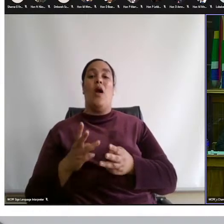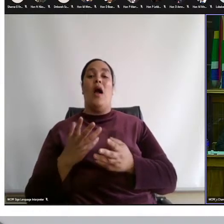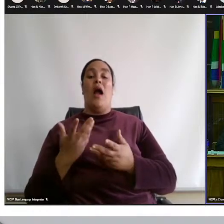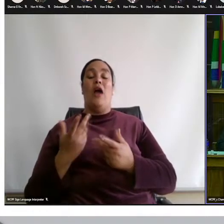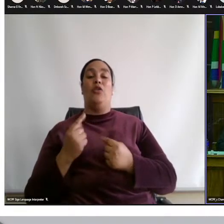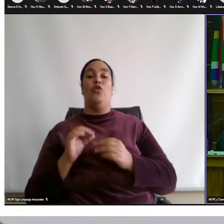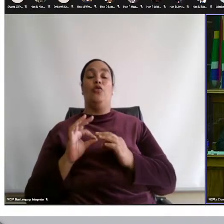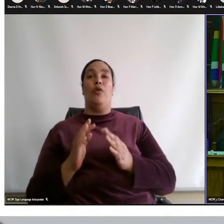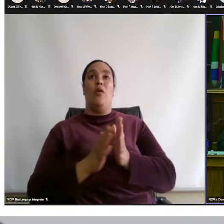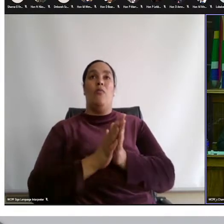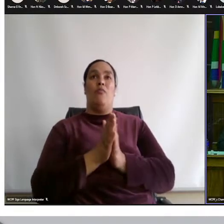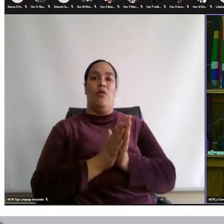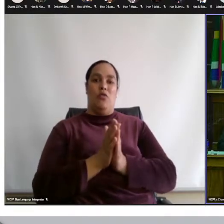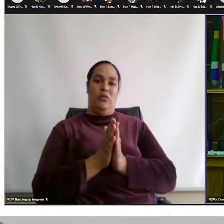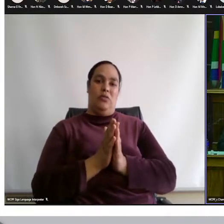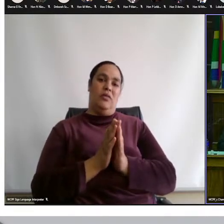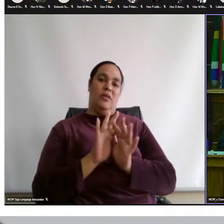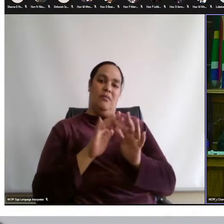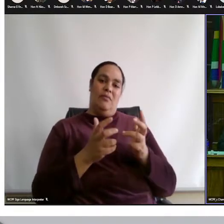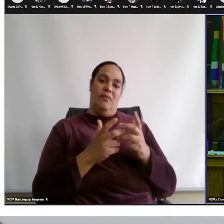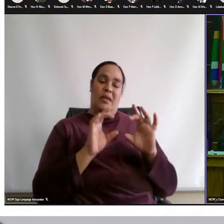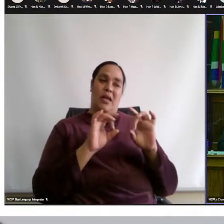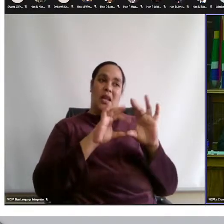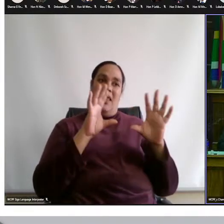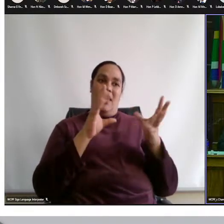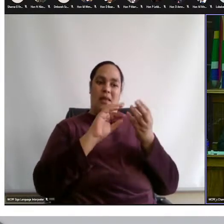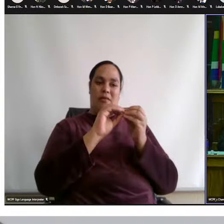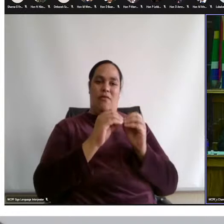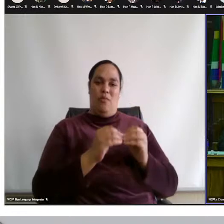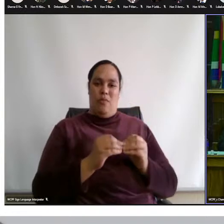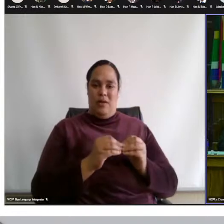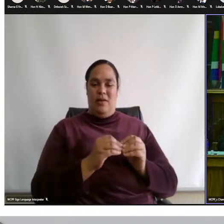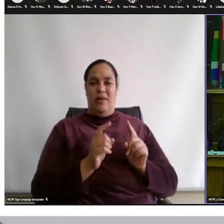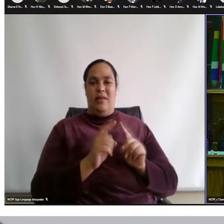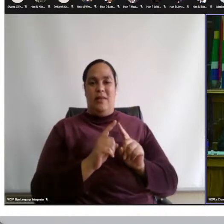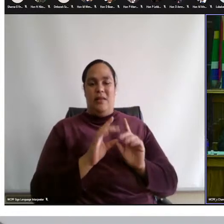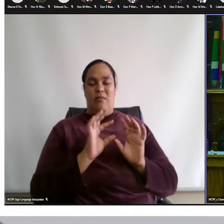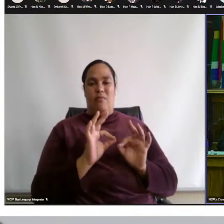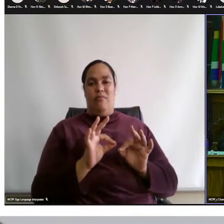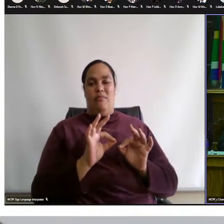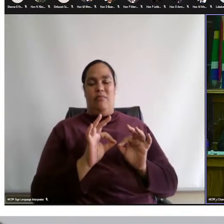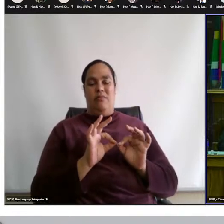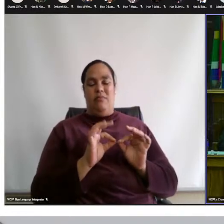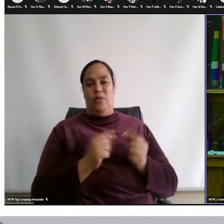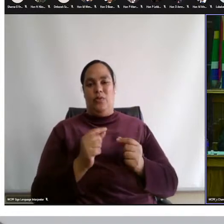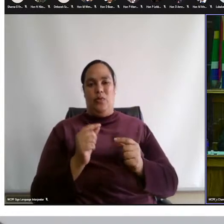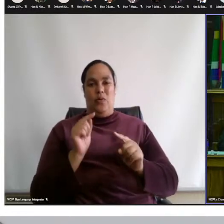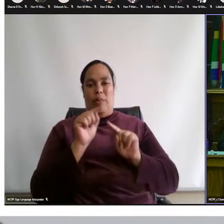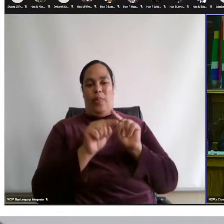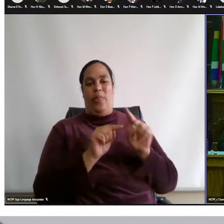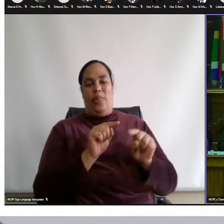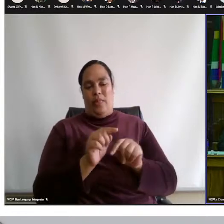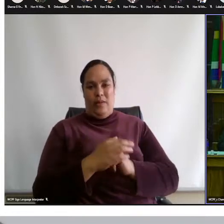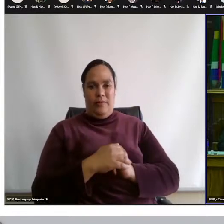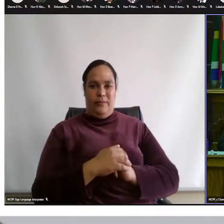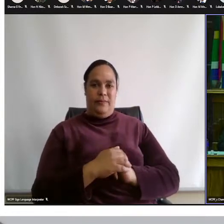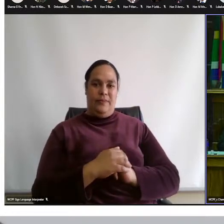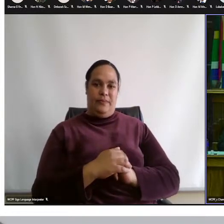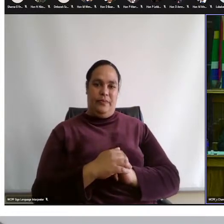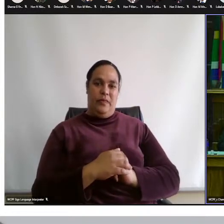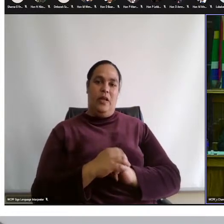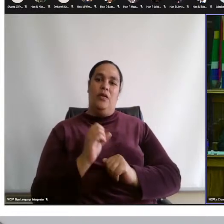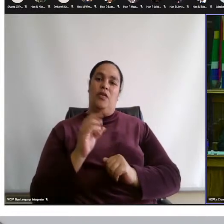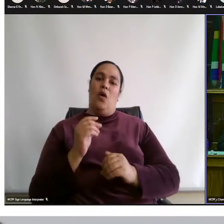motion comprising of clearly formulated and properly substantiated allegations. What the